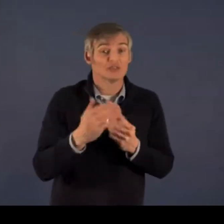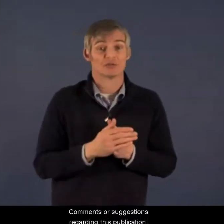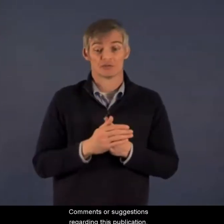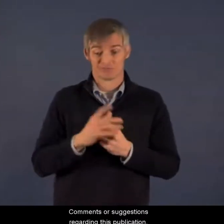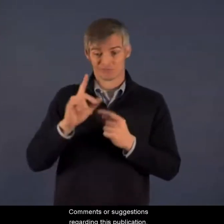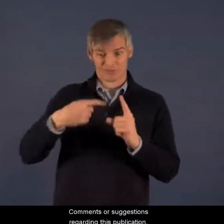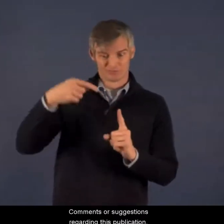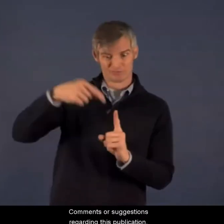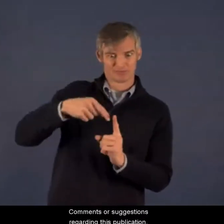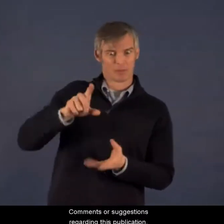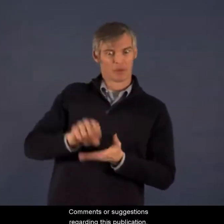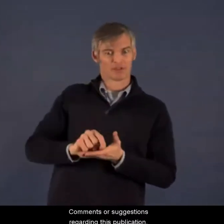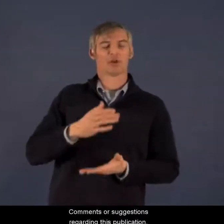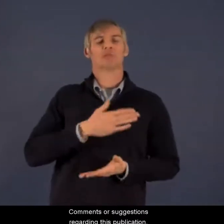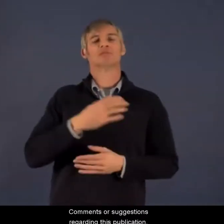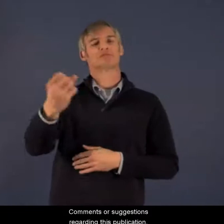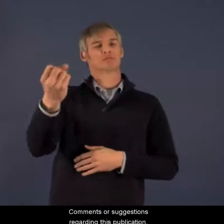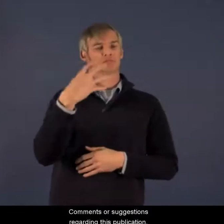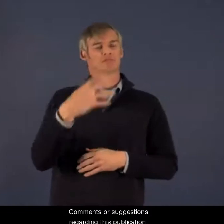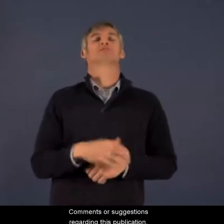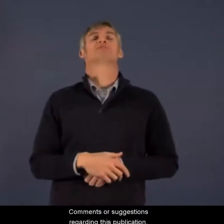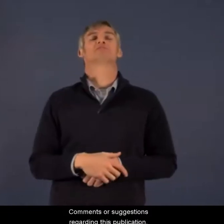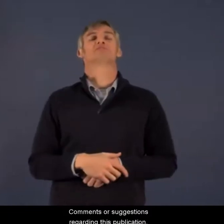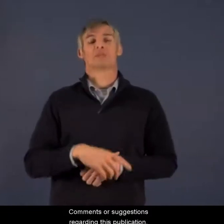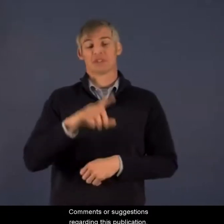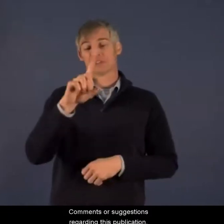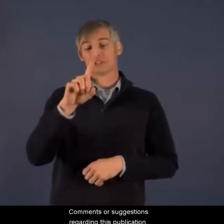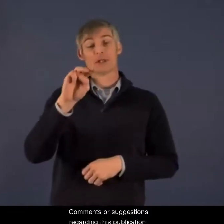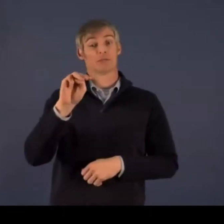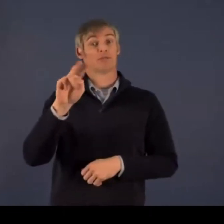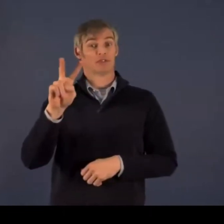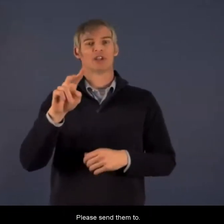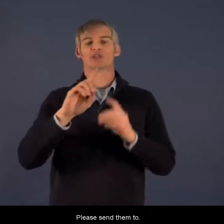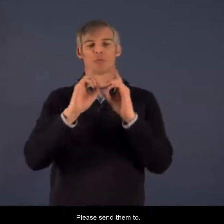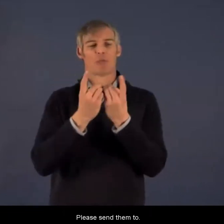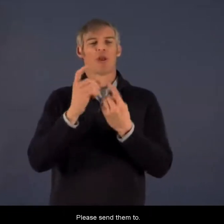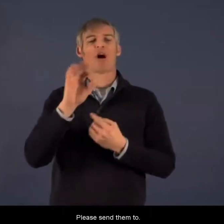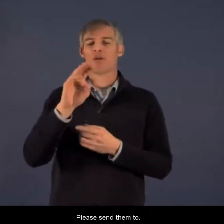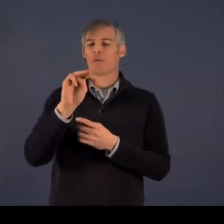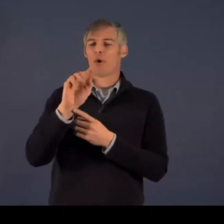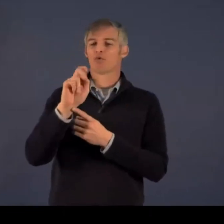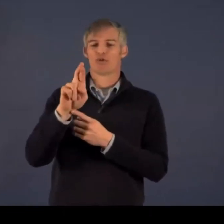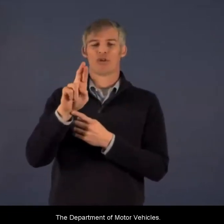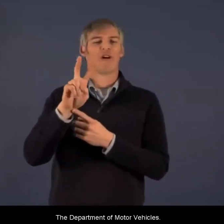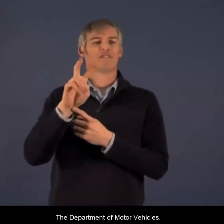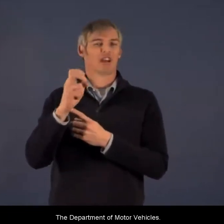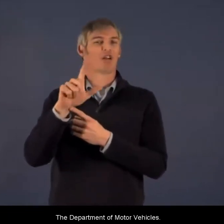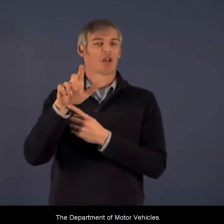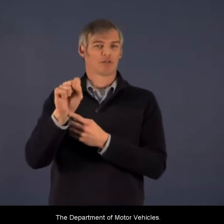If you have comments or suggestions regarding this publication, please send them to the Department of